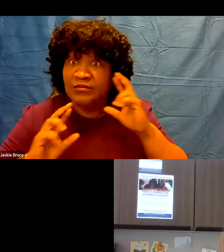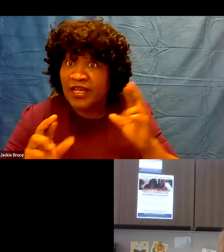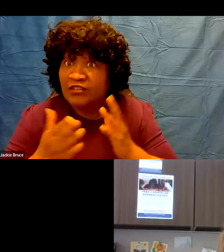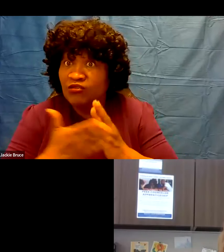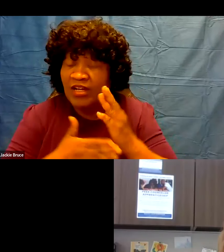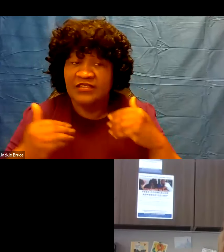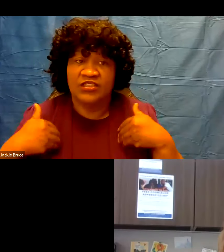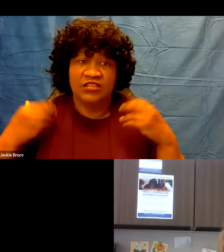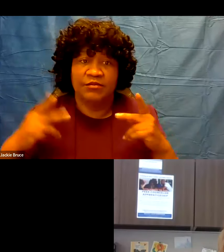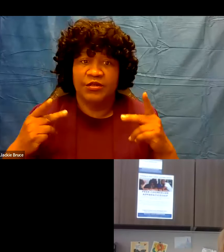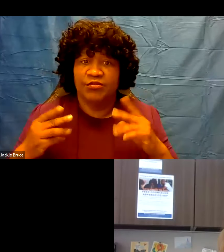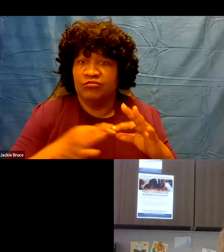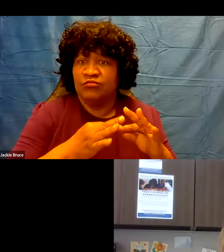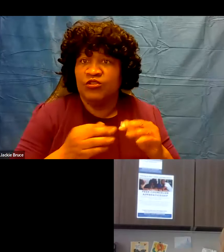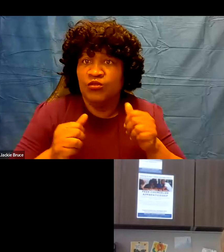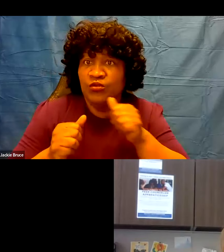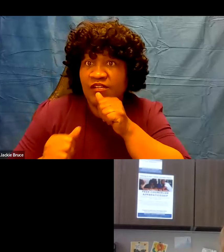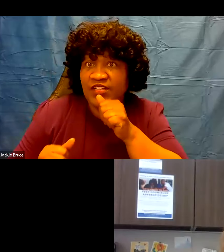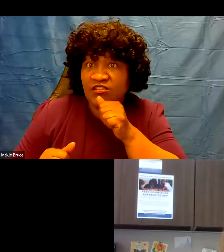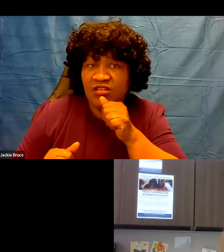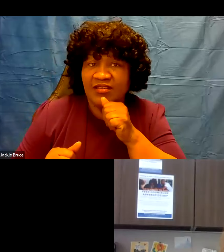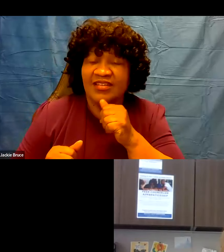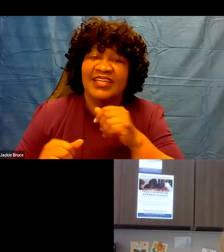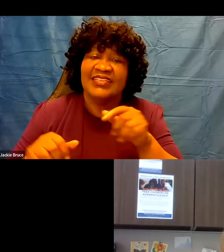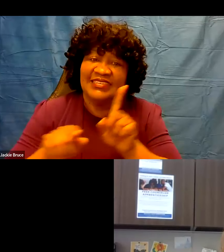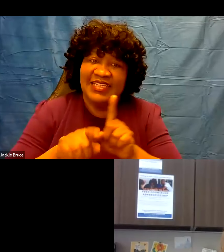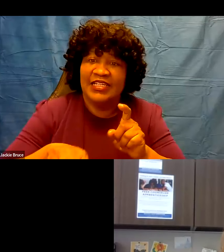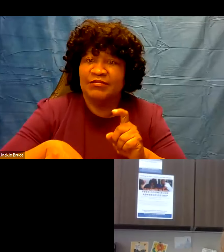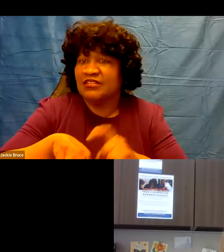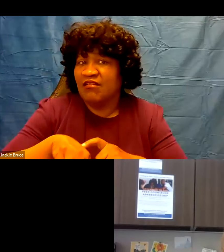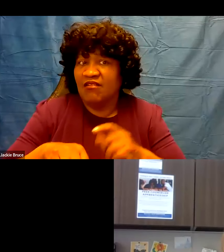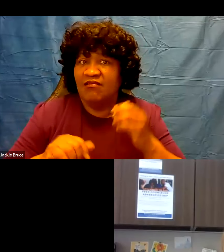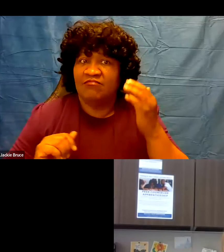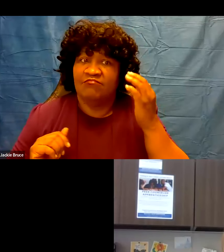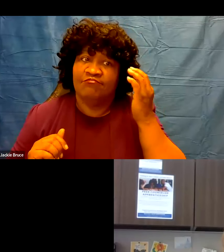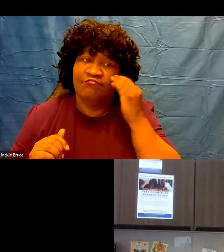people for confidentiality and acknowledges